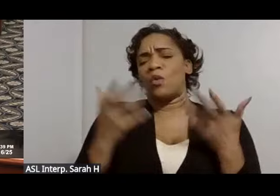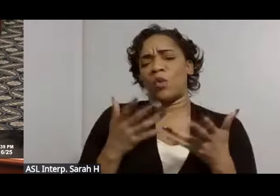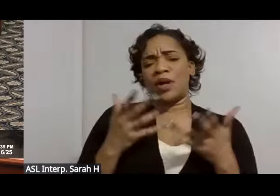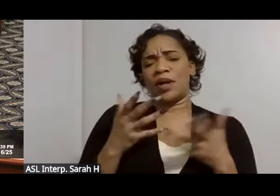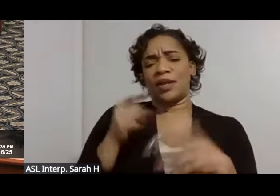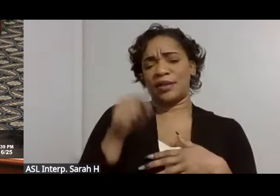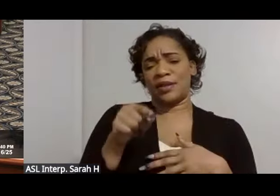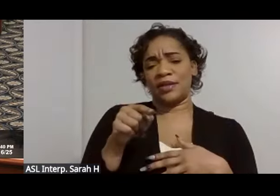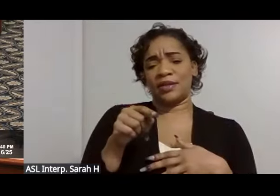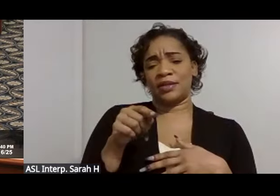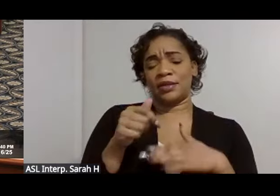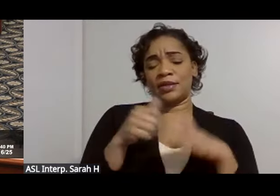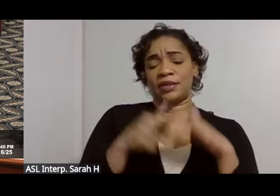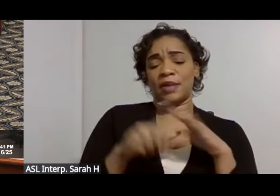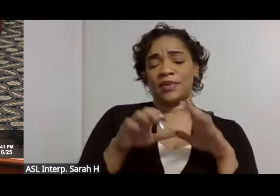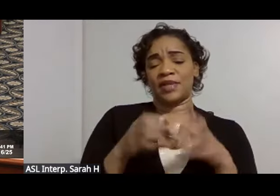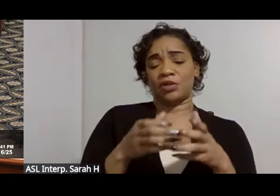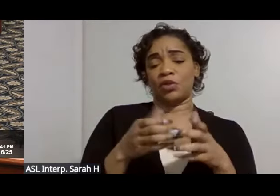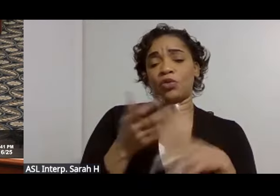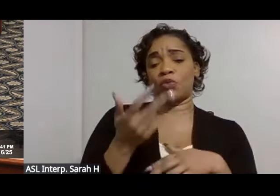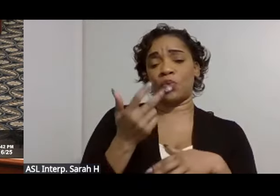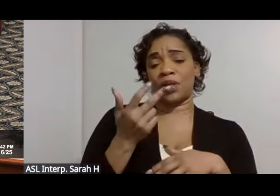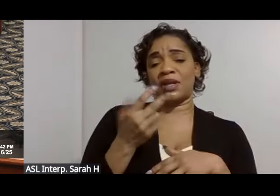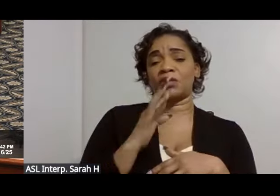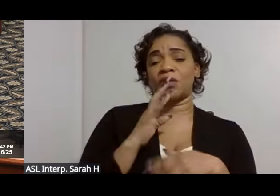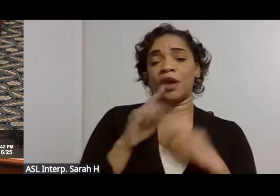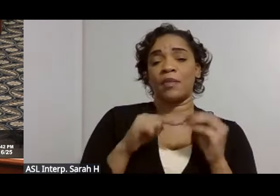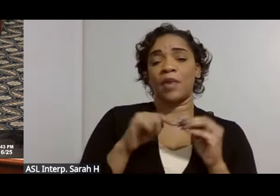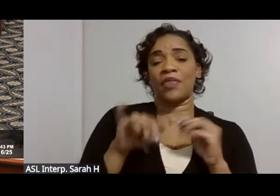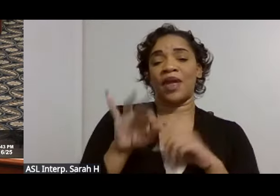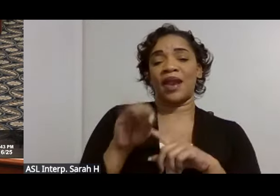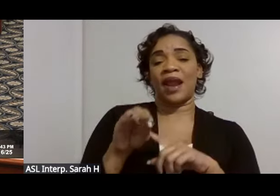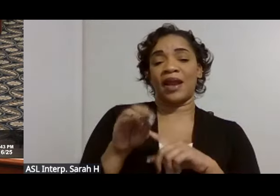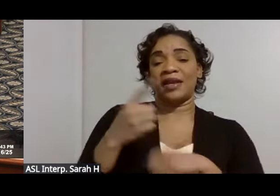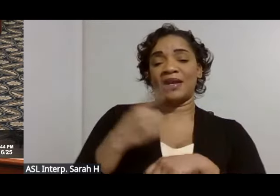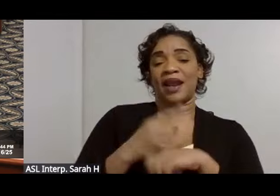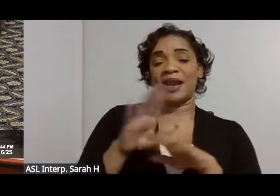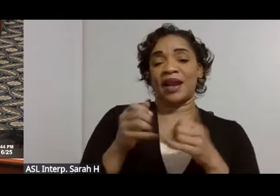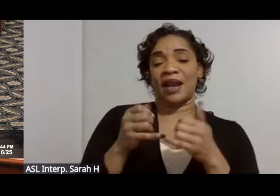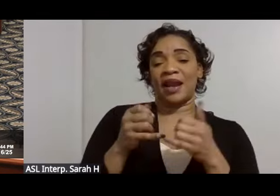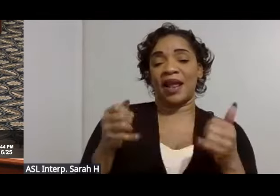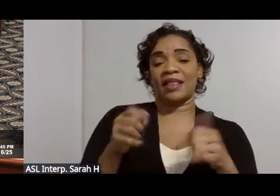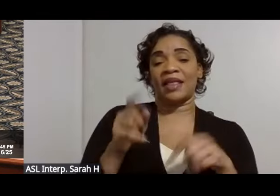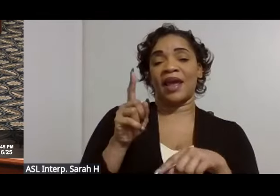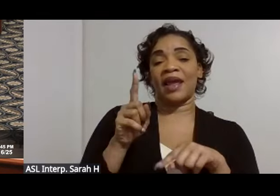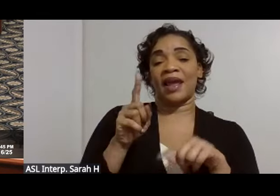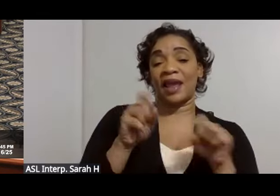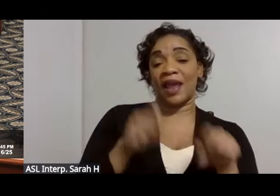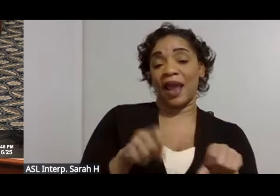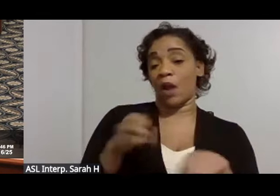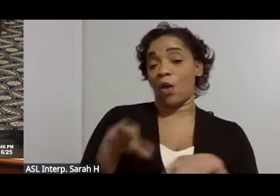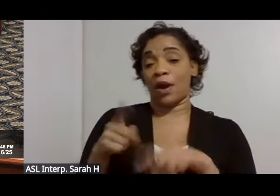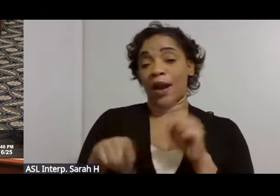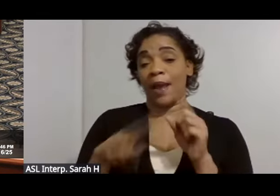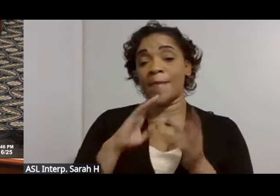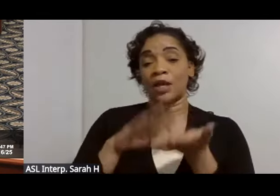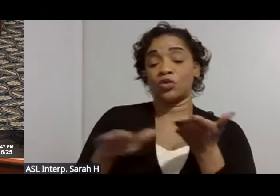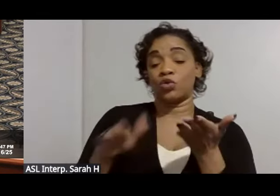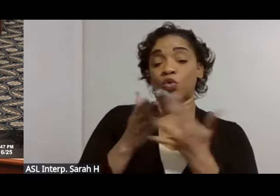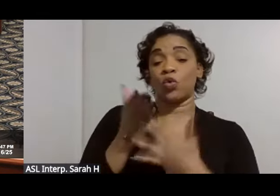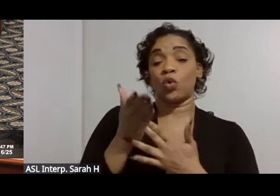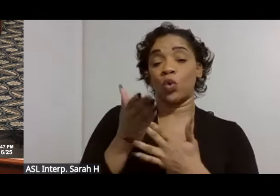deadline that can or cannot be excused through federal law. That's the only difference between that and being able to be